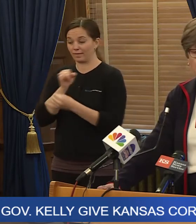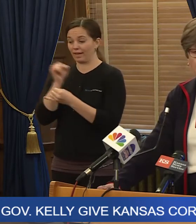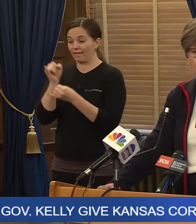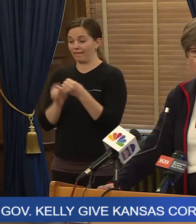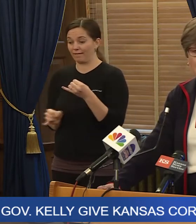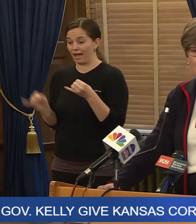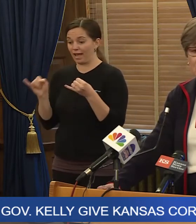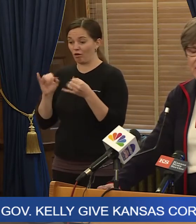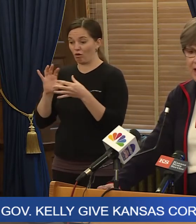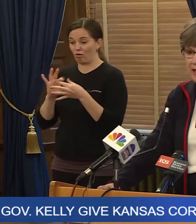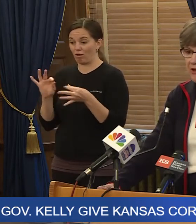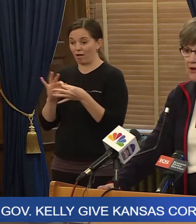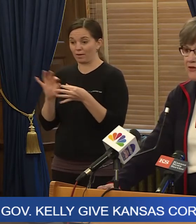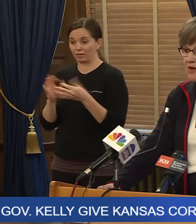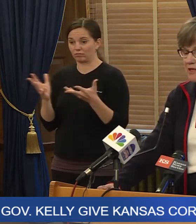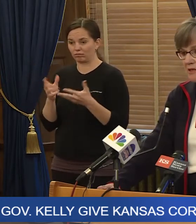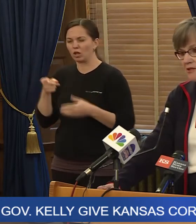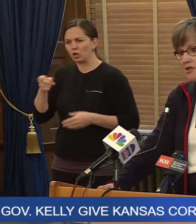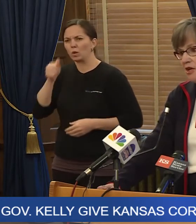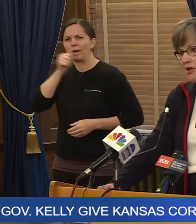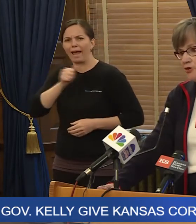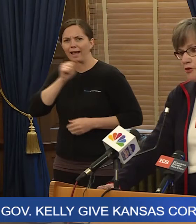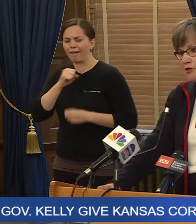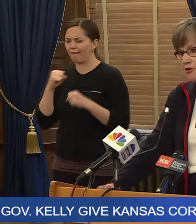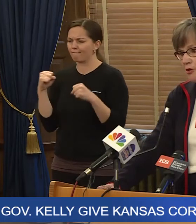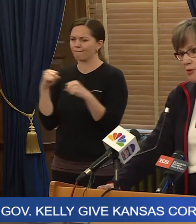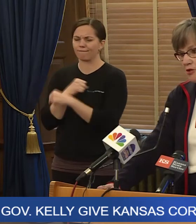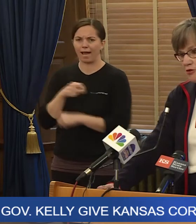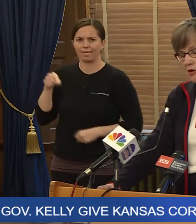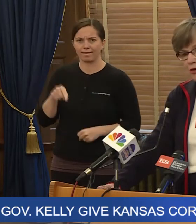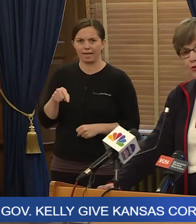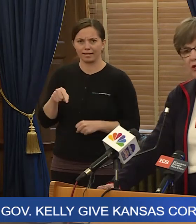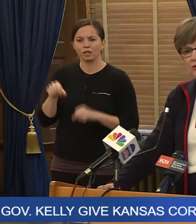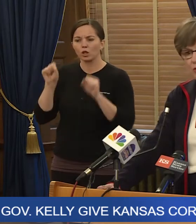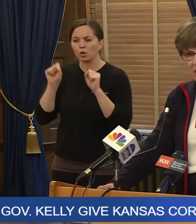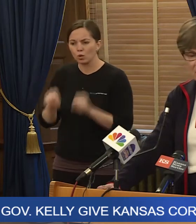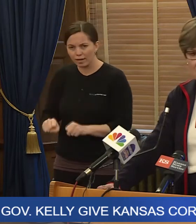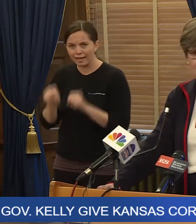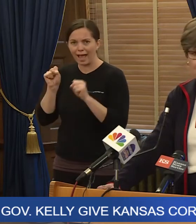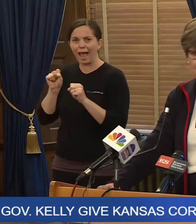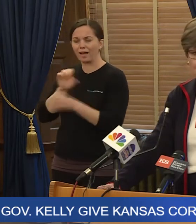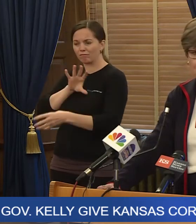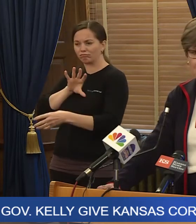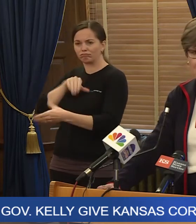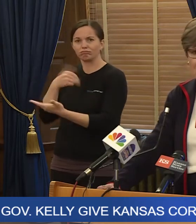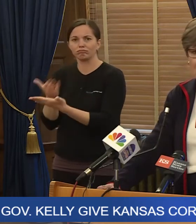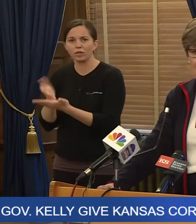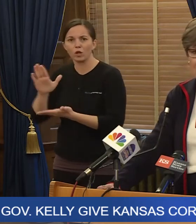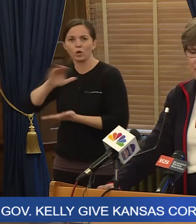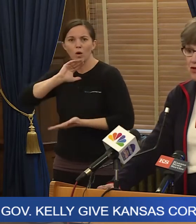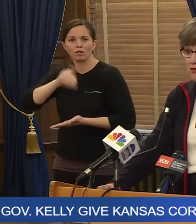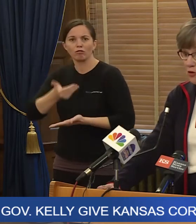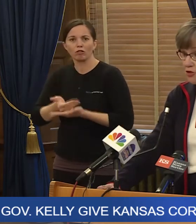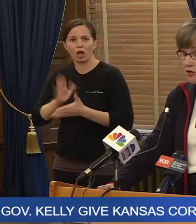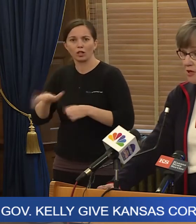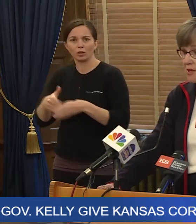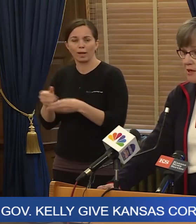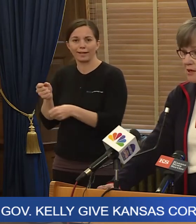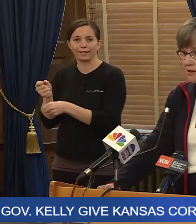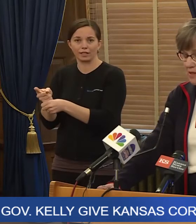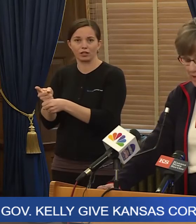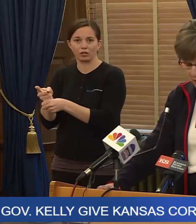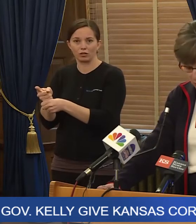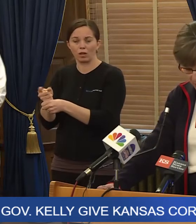words to him were, "You hang in there, fight this, so that you can be at your daughter Rachel's wedding next year." I am so very